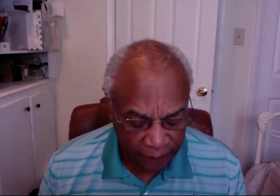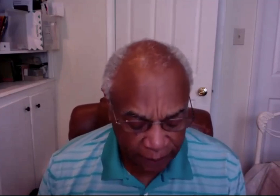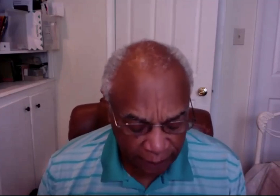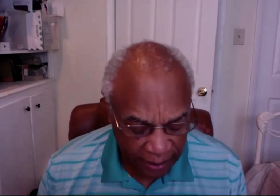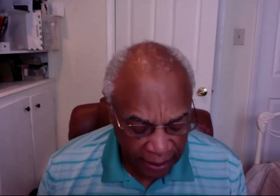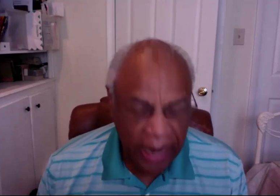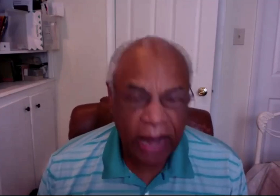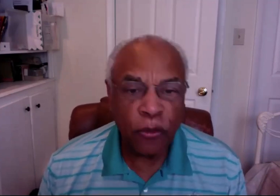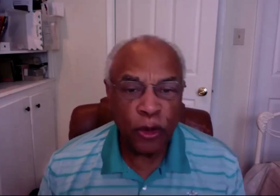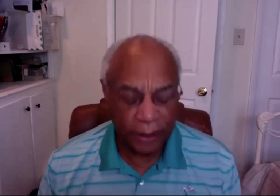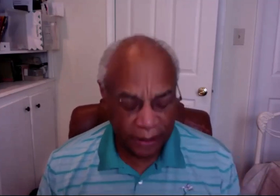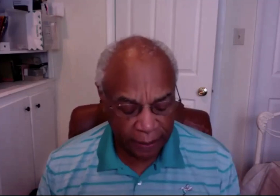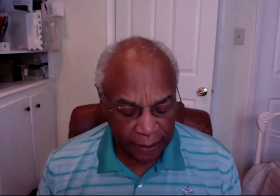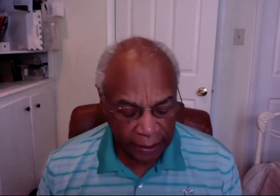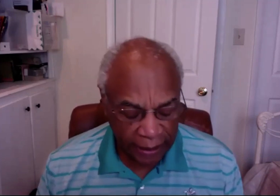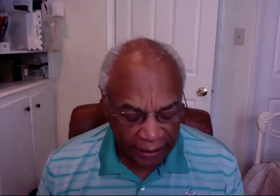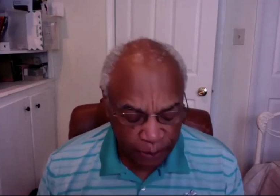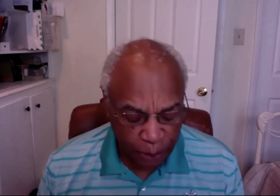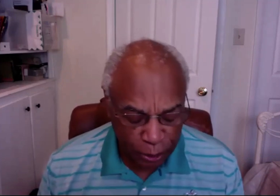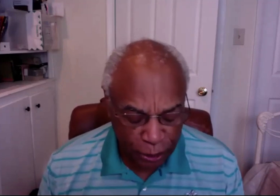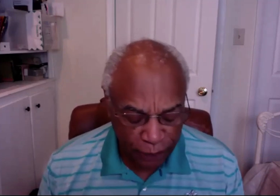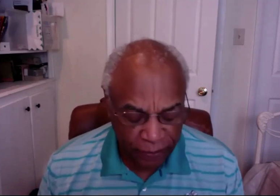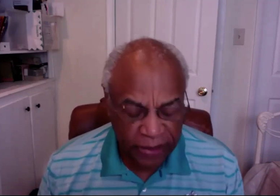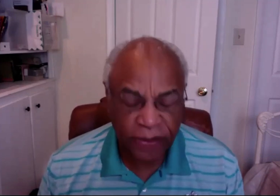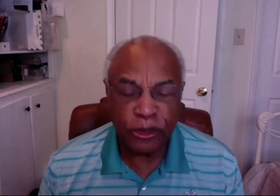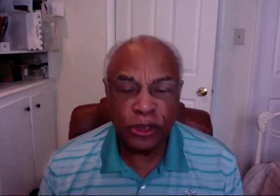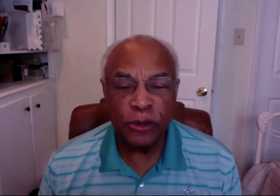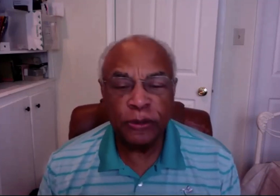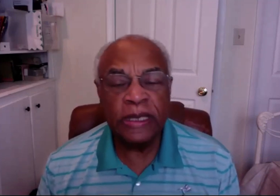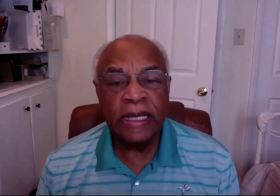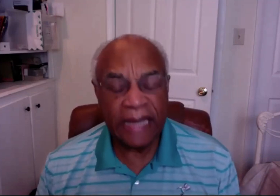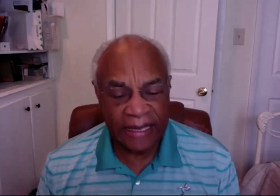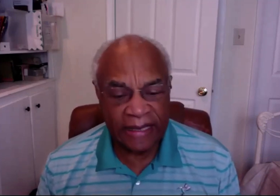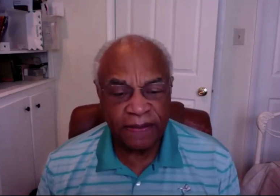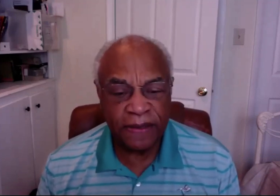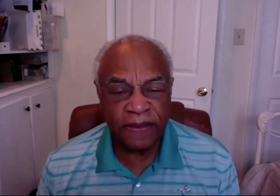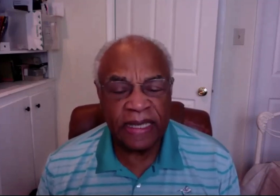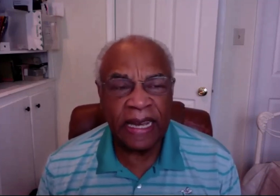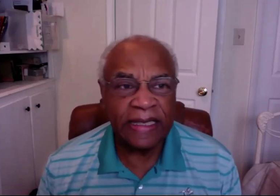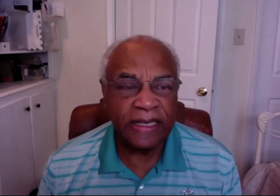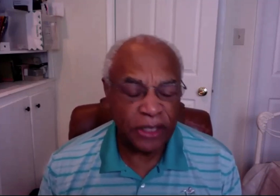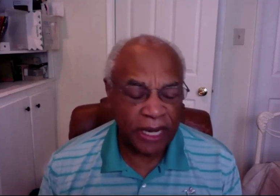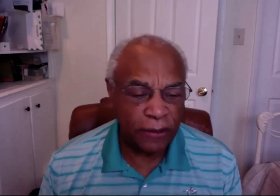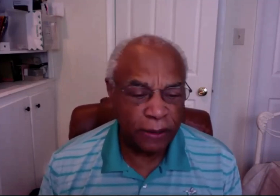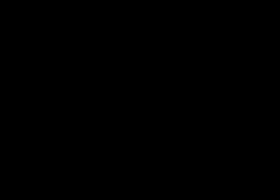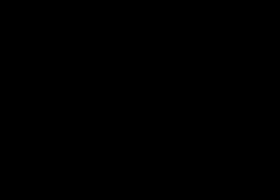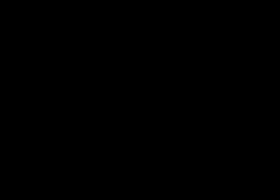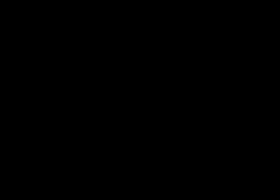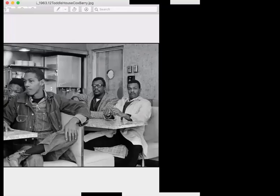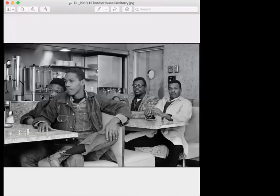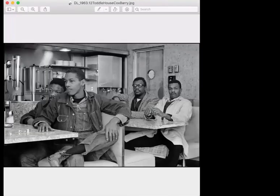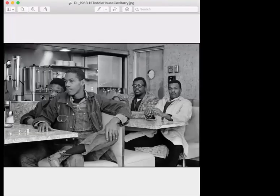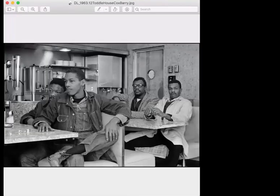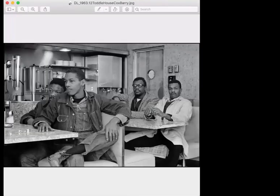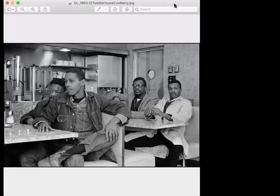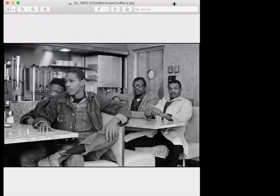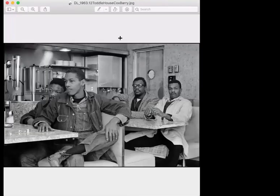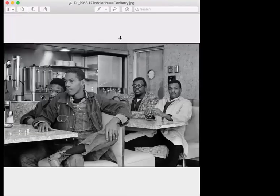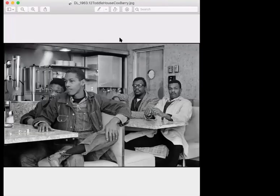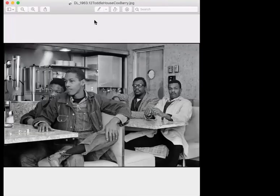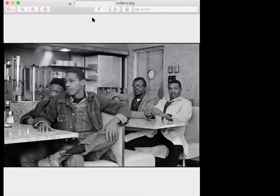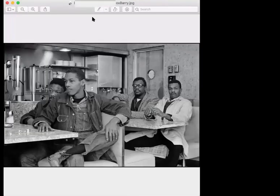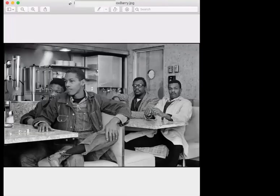1960. I worked in the post office from June 1959 to January 1960.